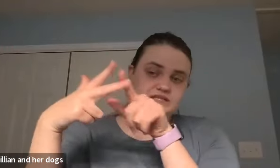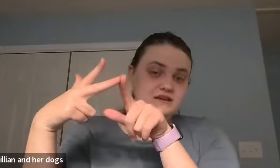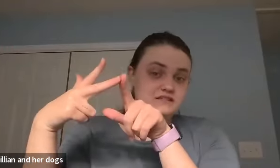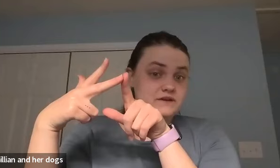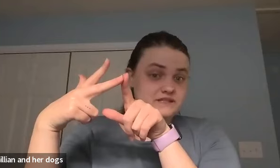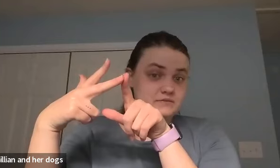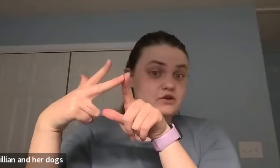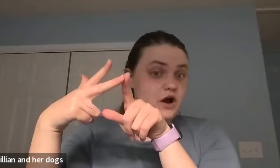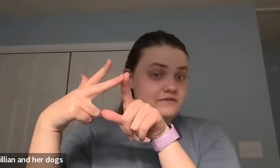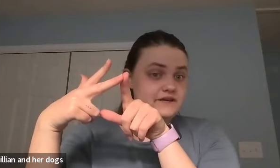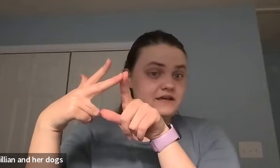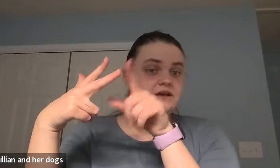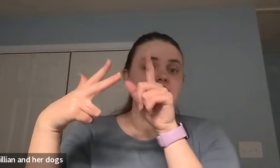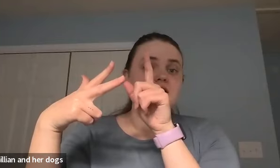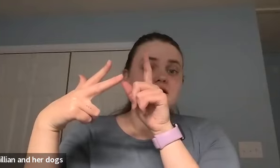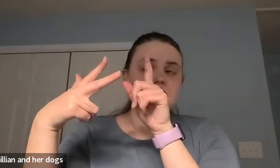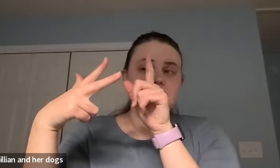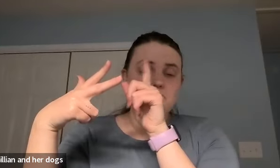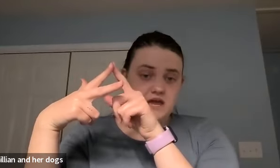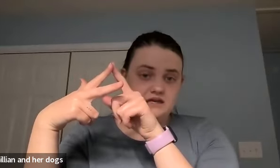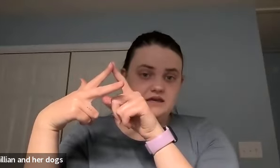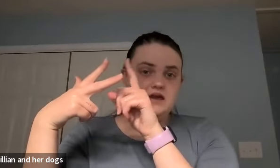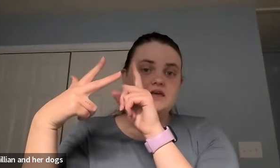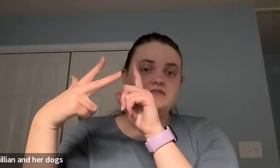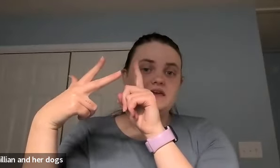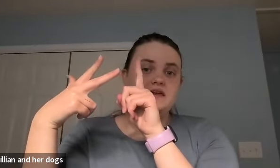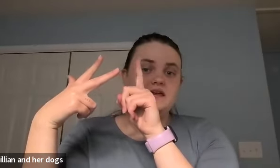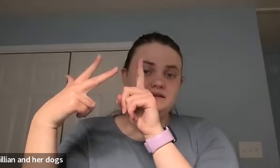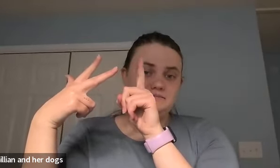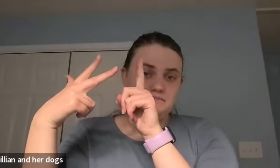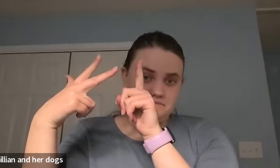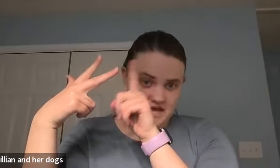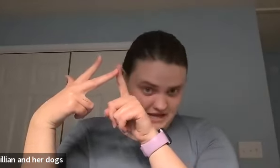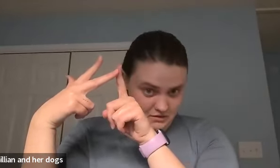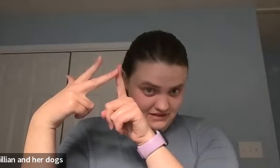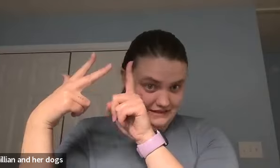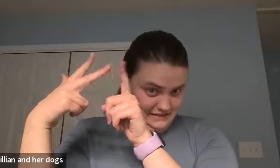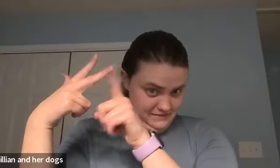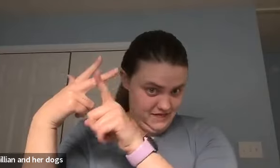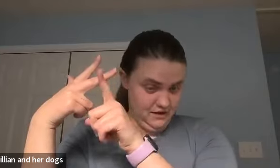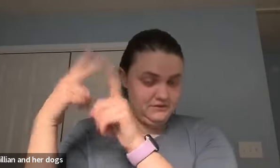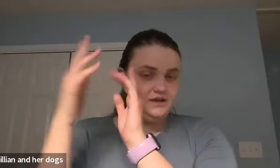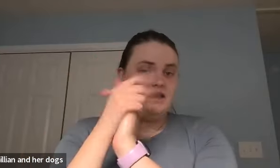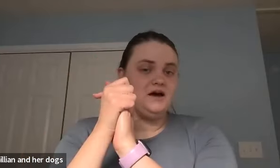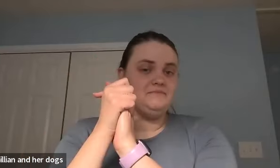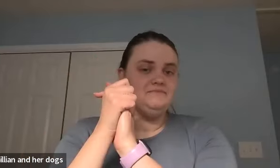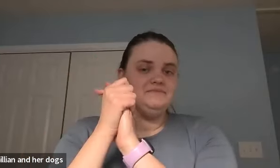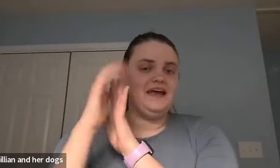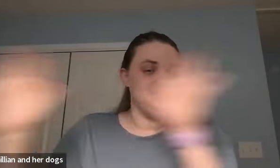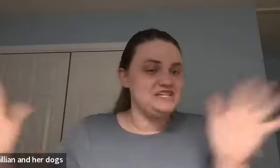signs that are very similar. Coffee, make, and then make out, like kissing, make out. I just have